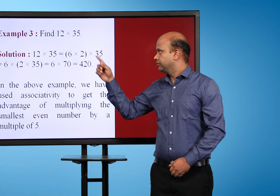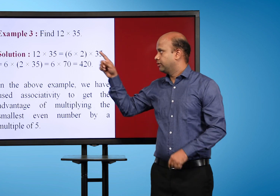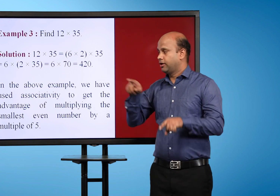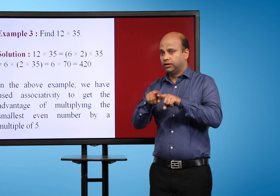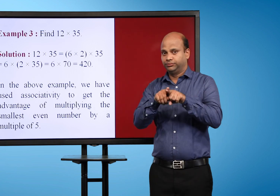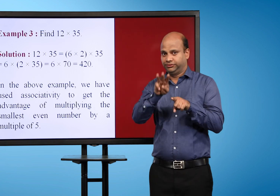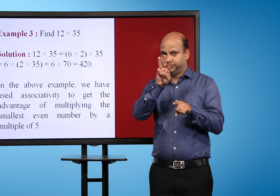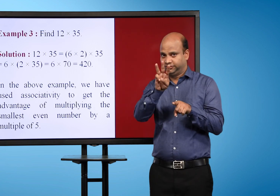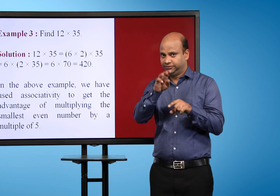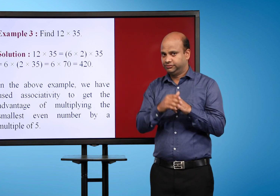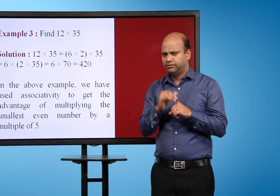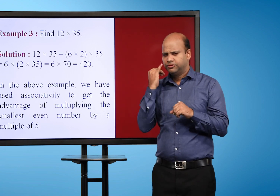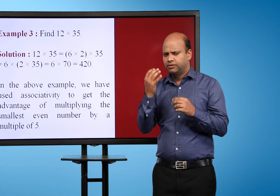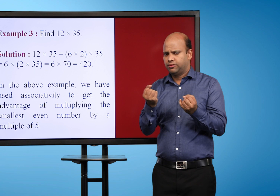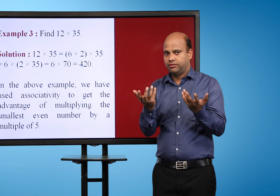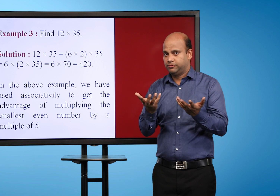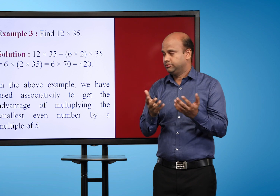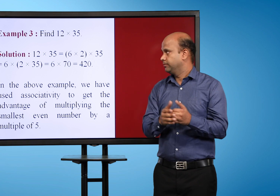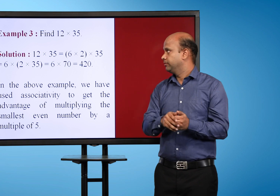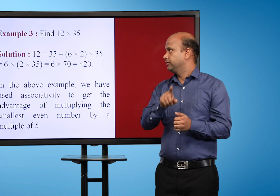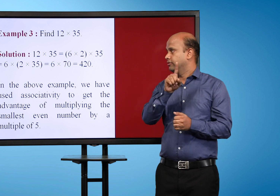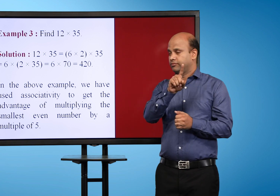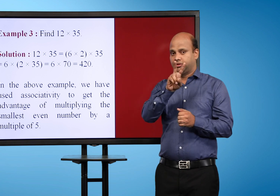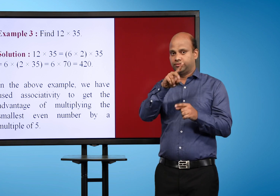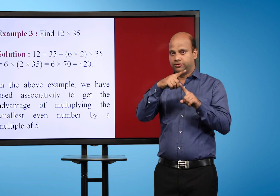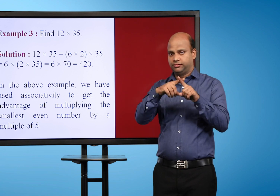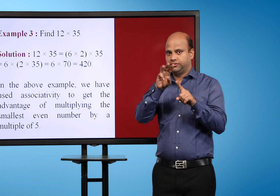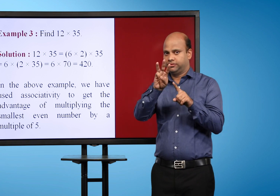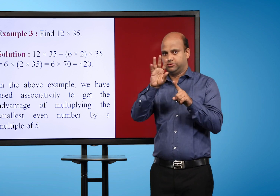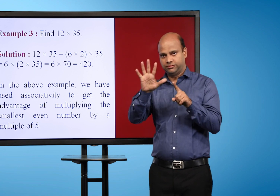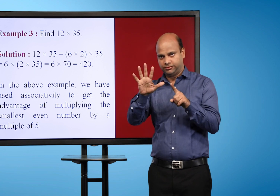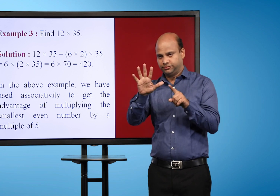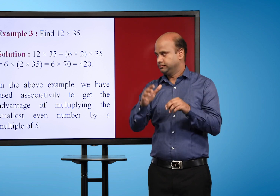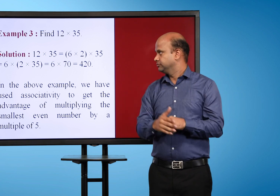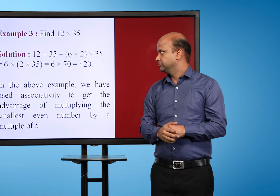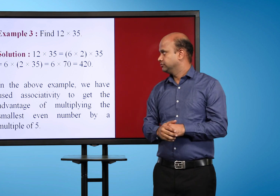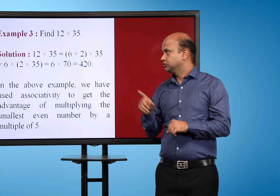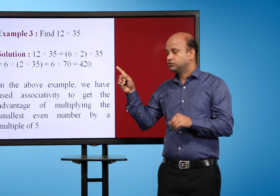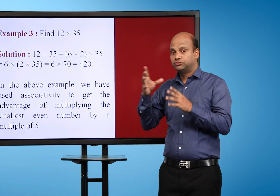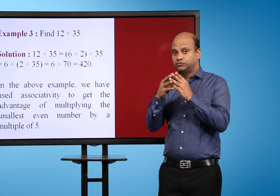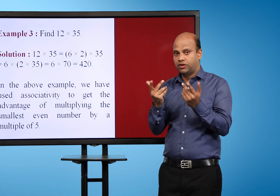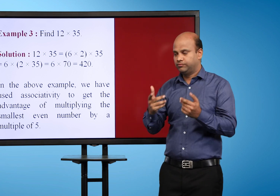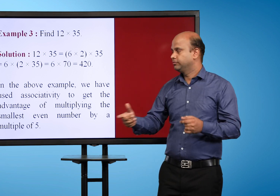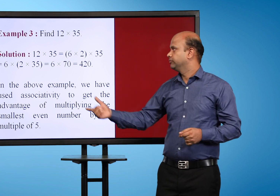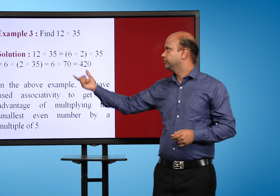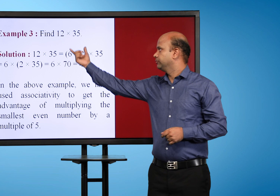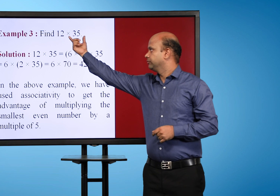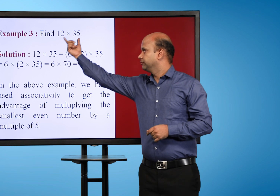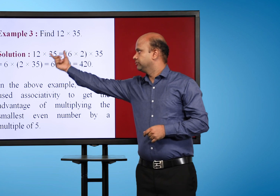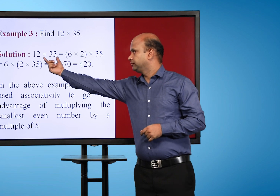Example 3. Find 12 multiplied by 35. Solution.